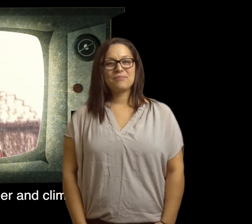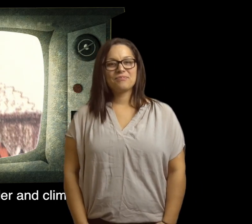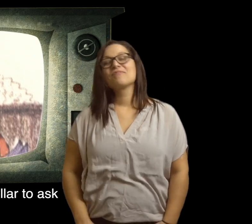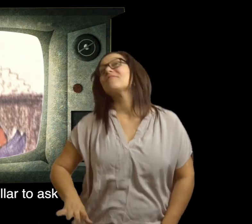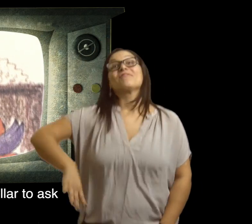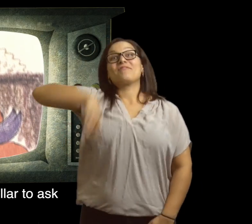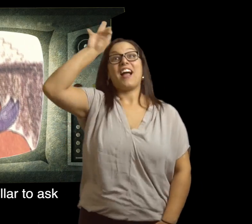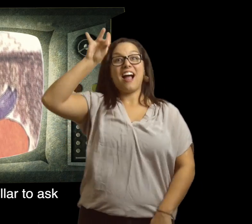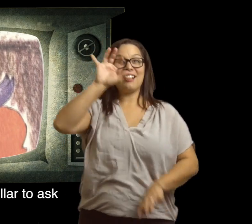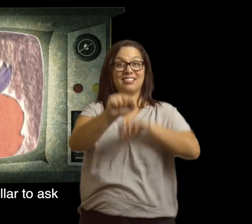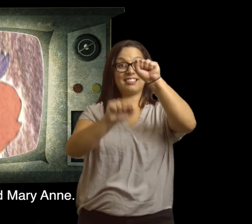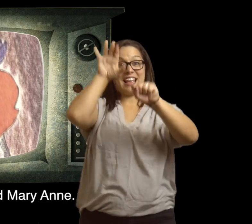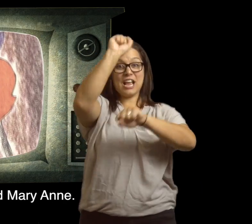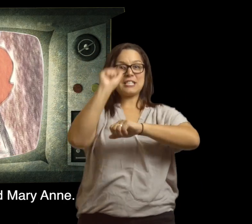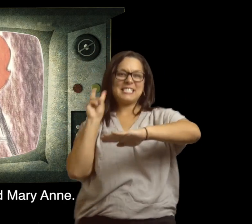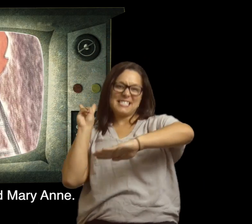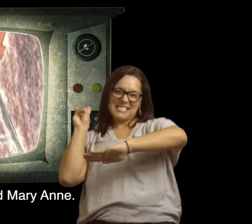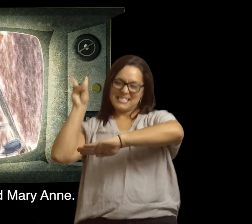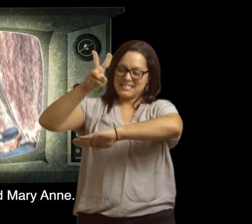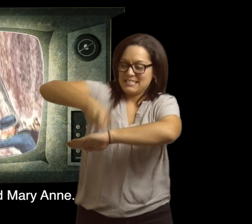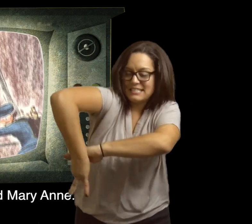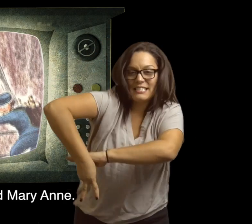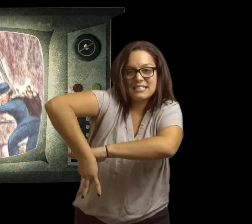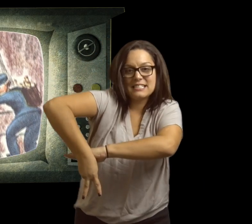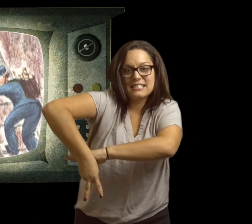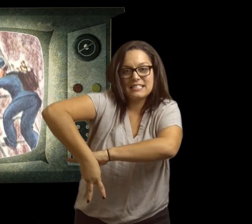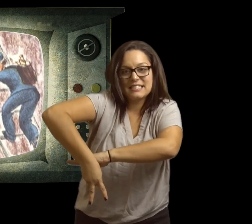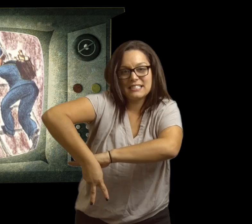into the cellar to ask Mike Mulligan and Mary Ann.